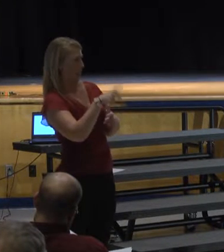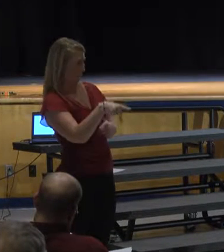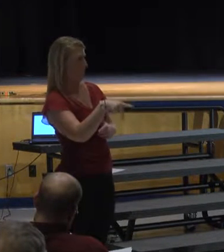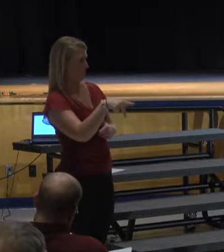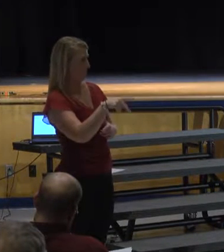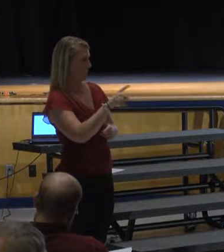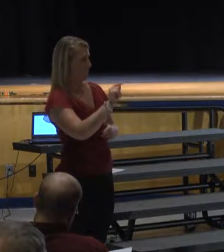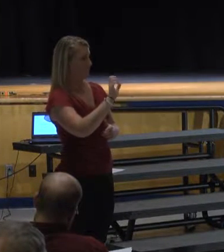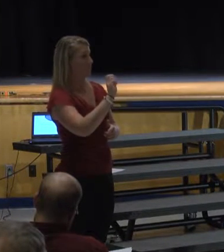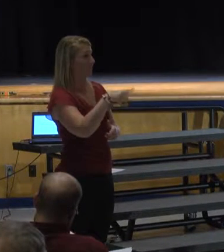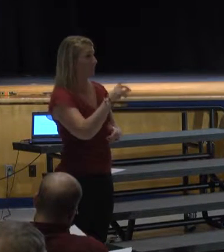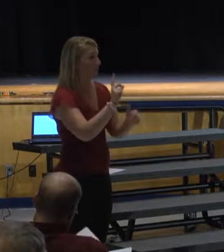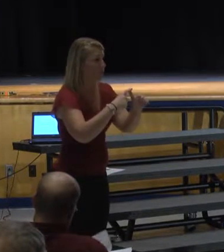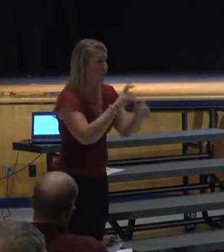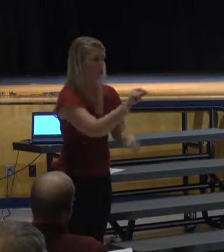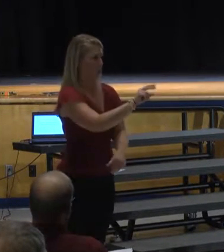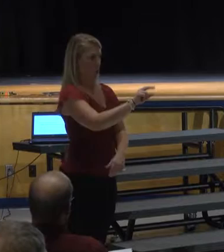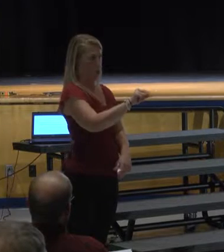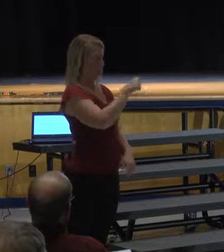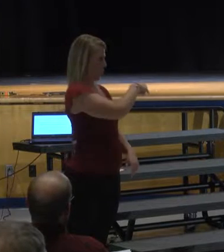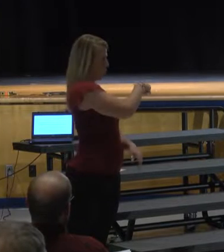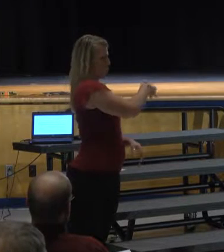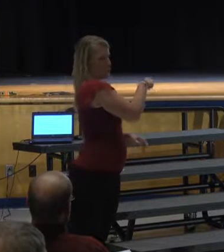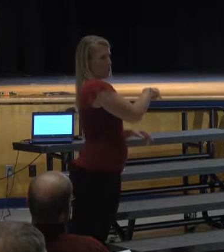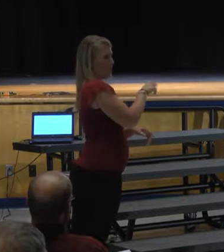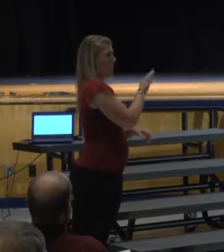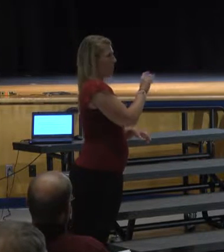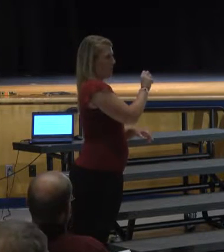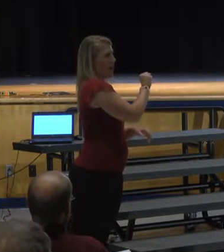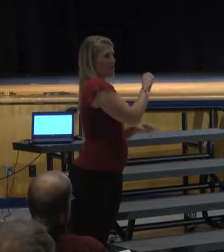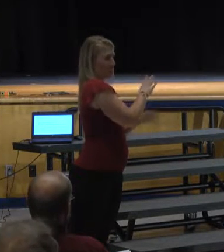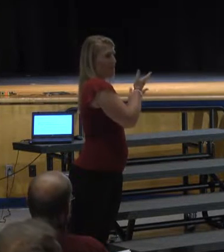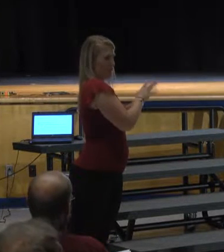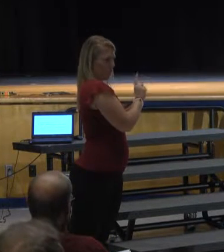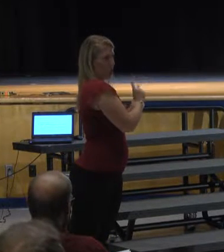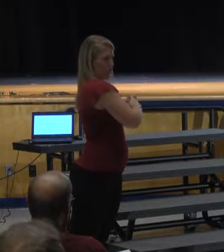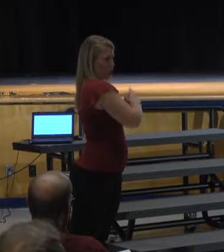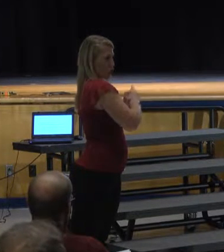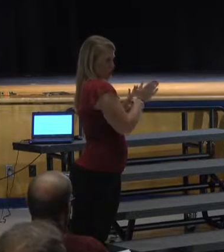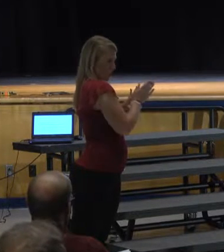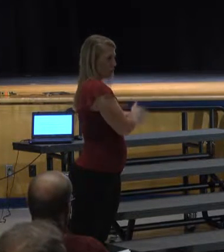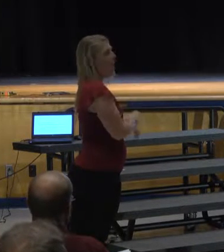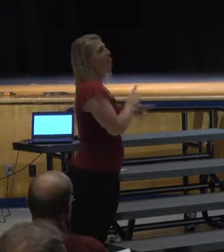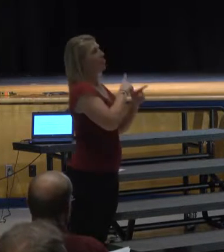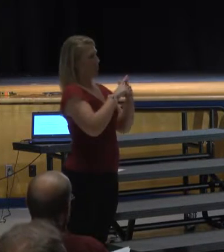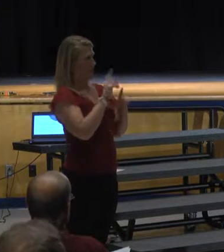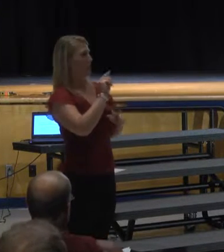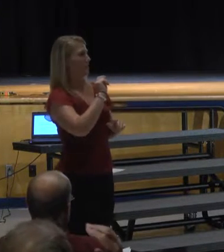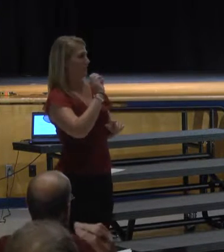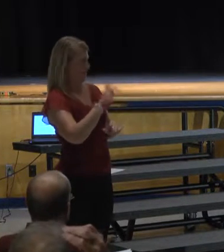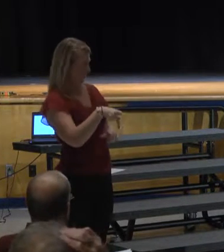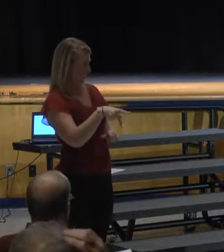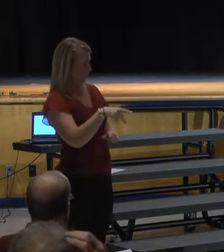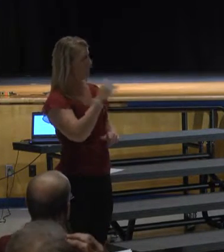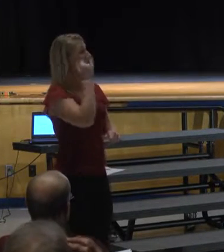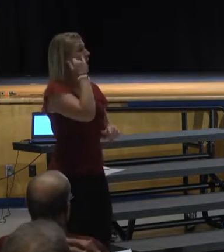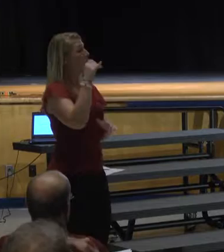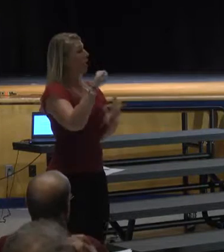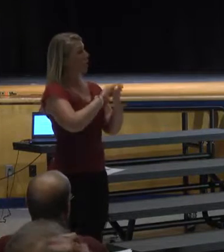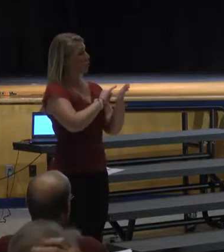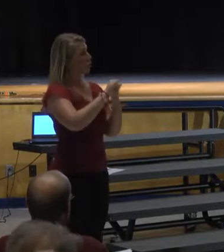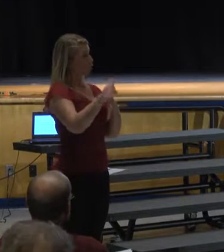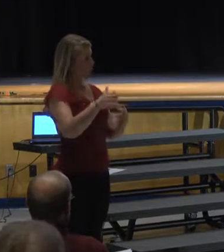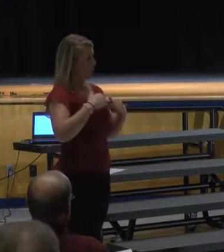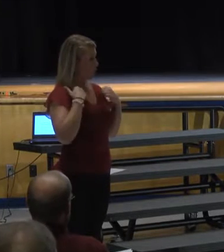get your confirmation page. On the third paragraph, there's a link that says if you're a New York State resident, you can click here and do your